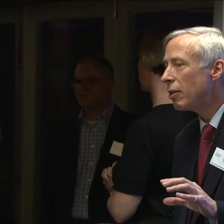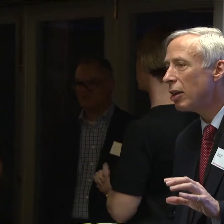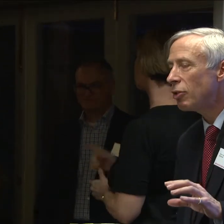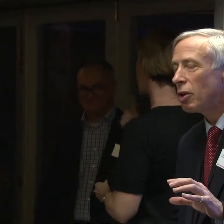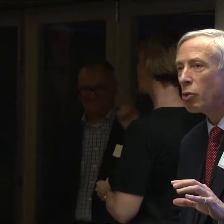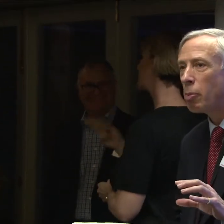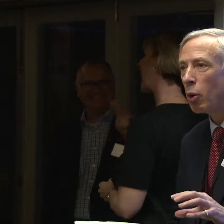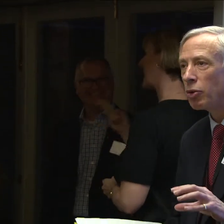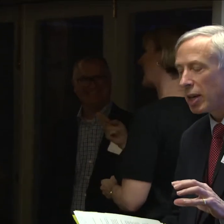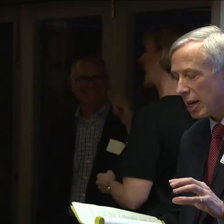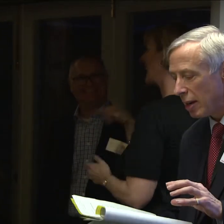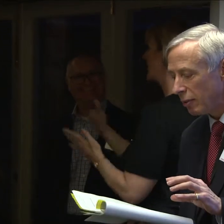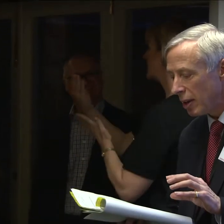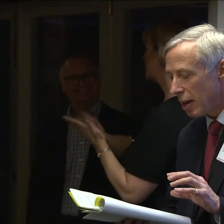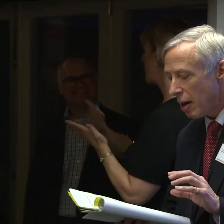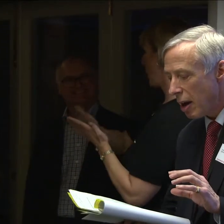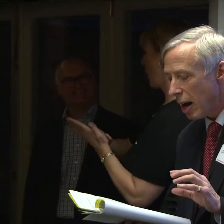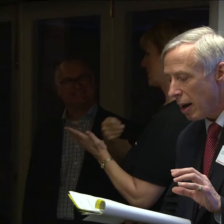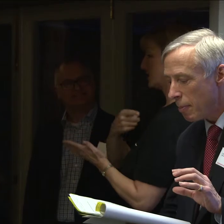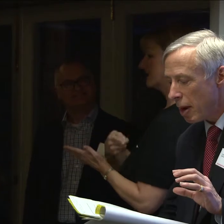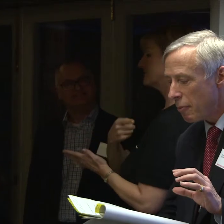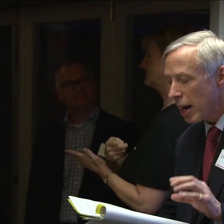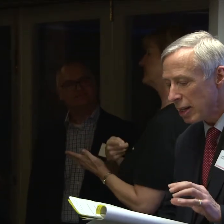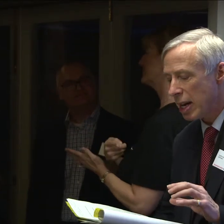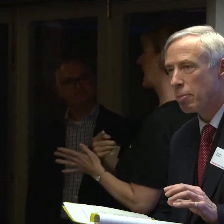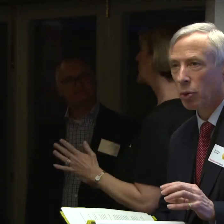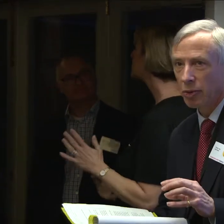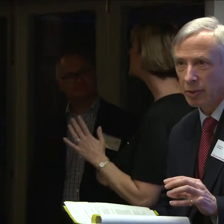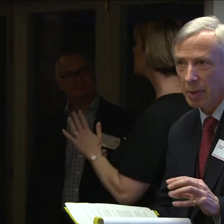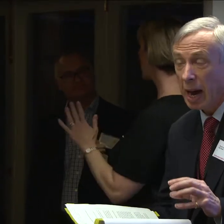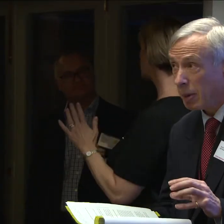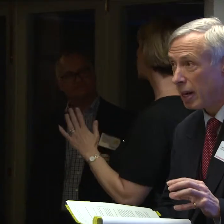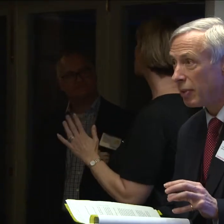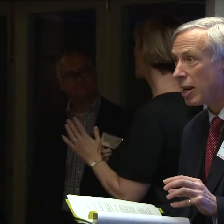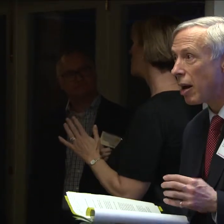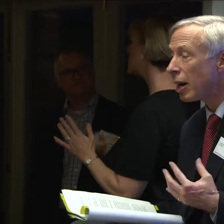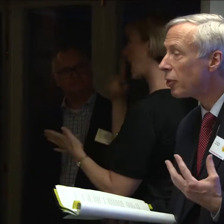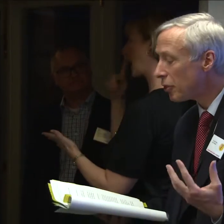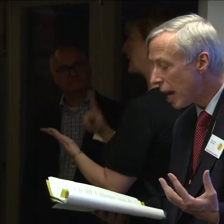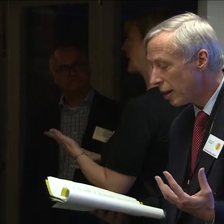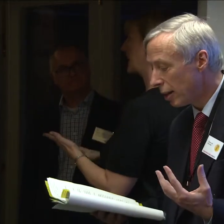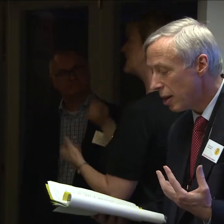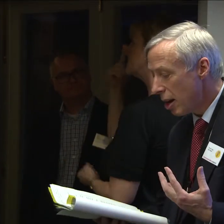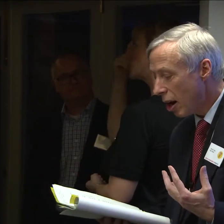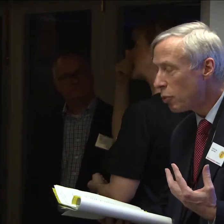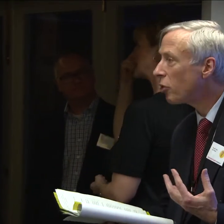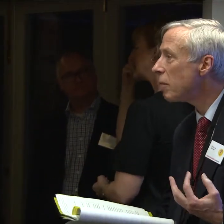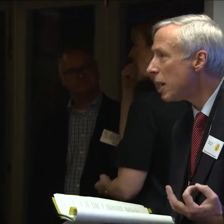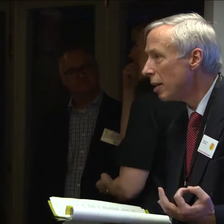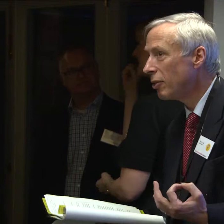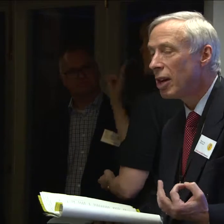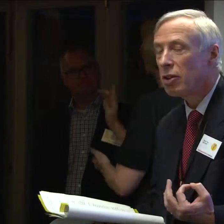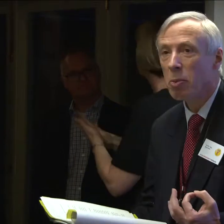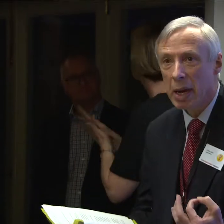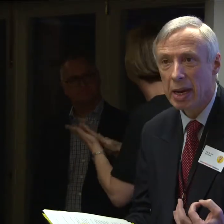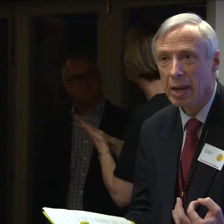again, this report is vitally important, I believe, in our understanding of what it